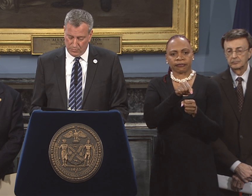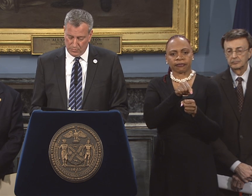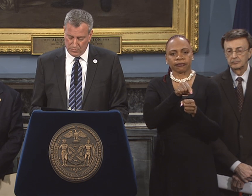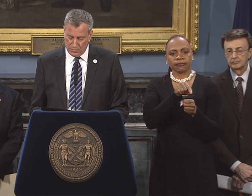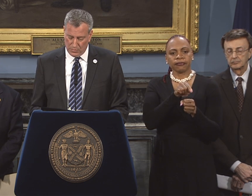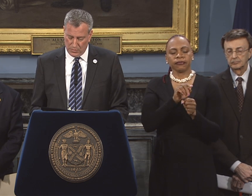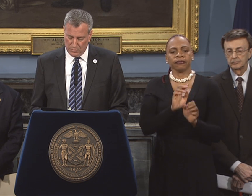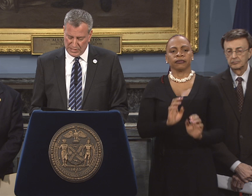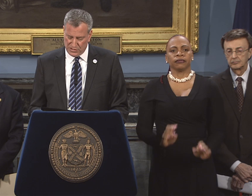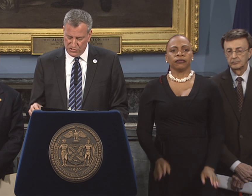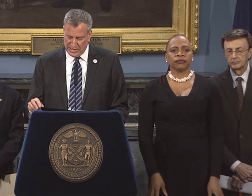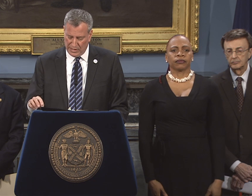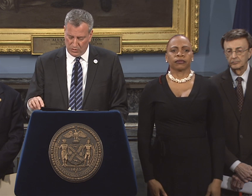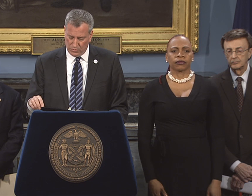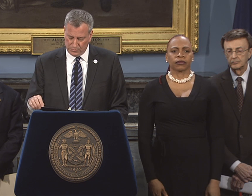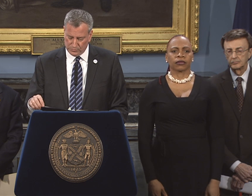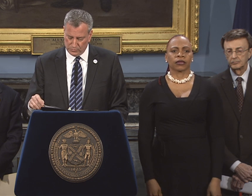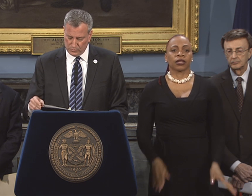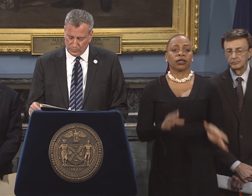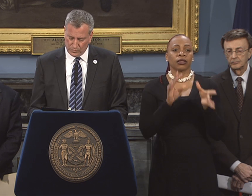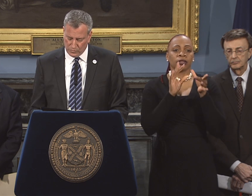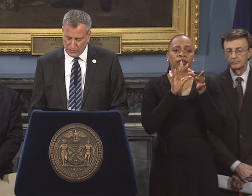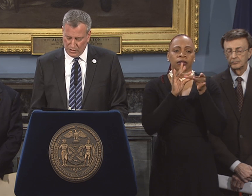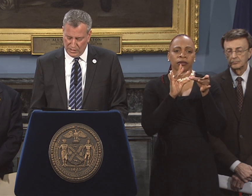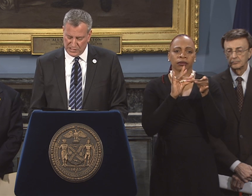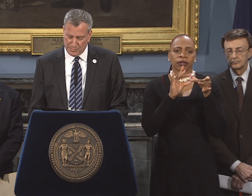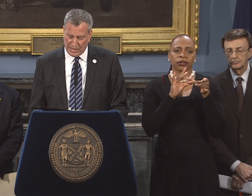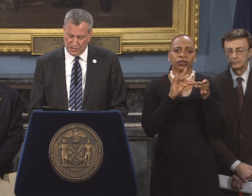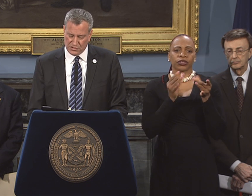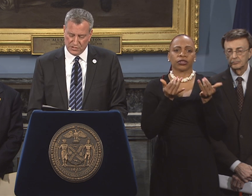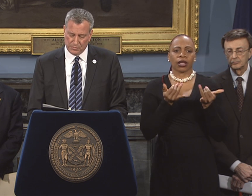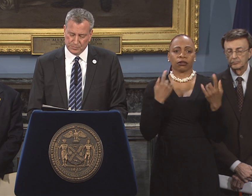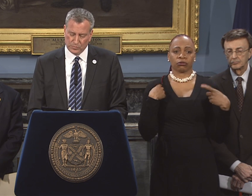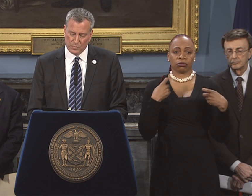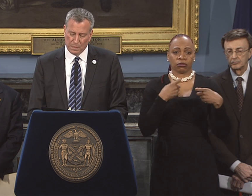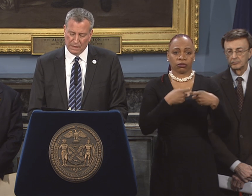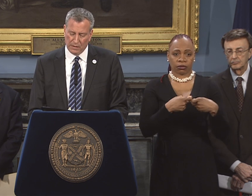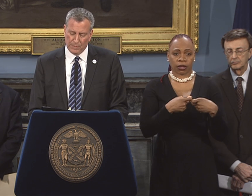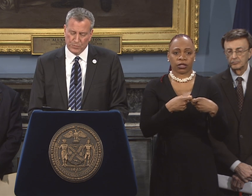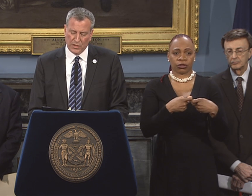A message now in Spanish.